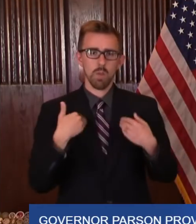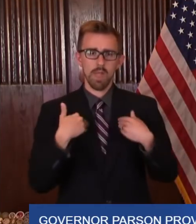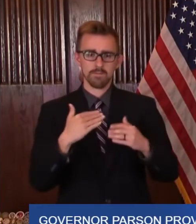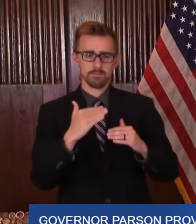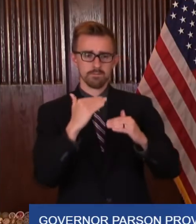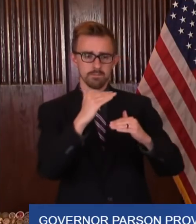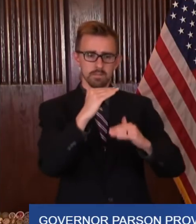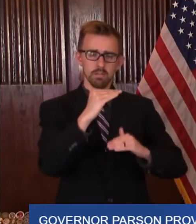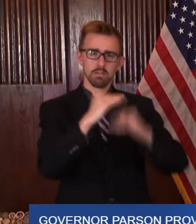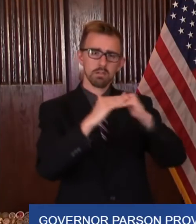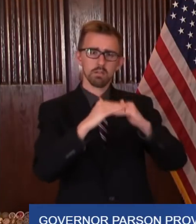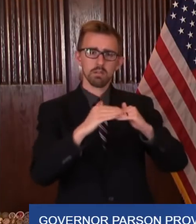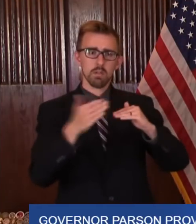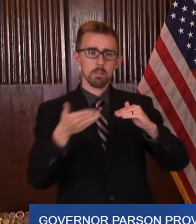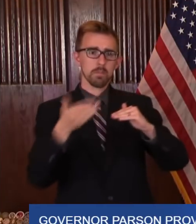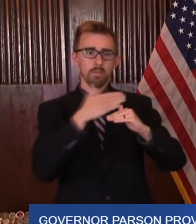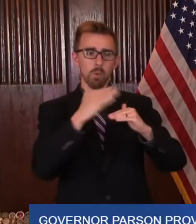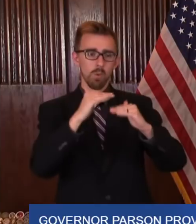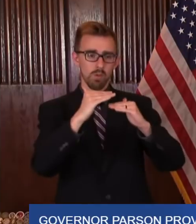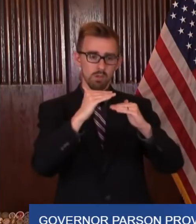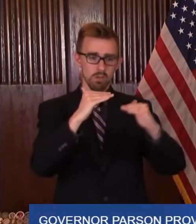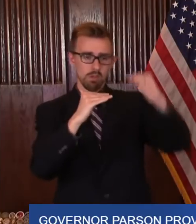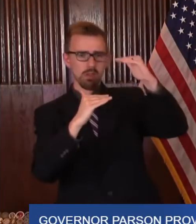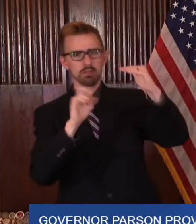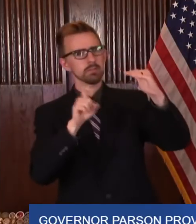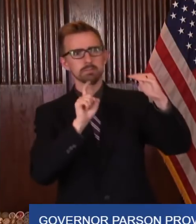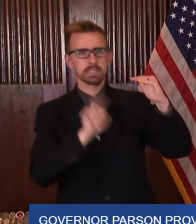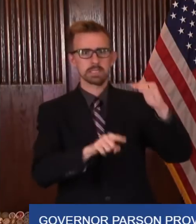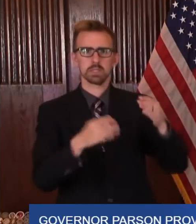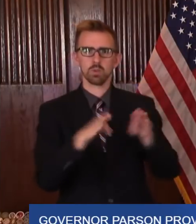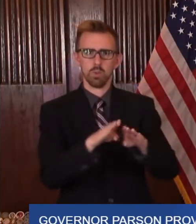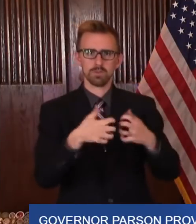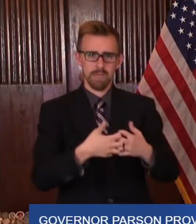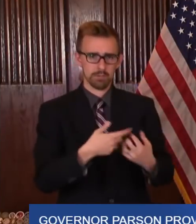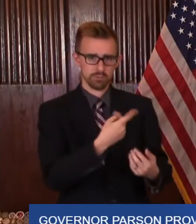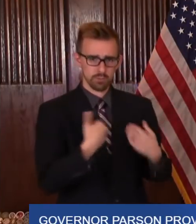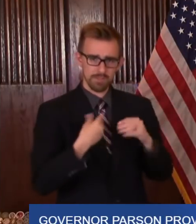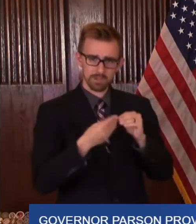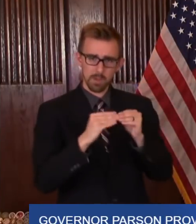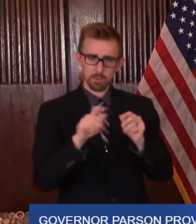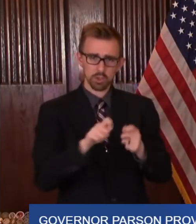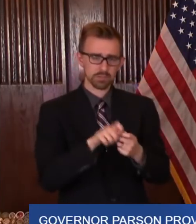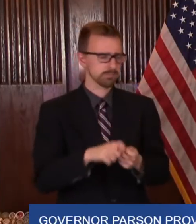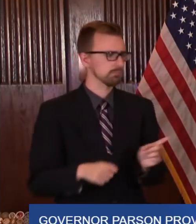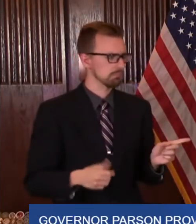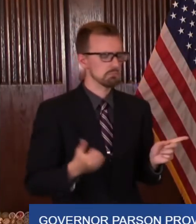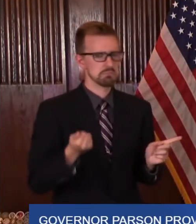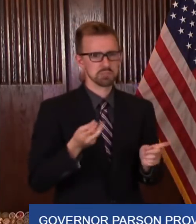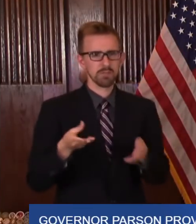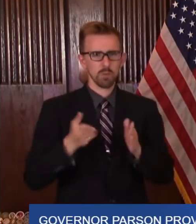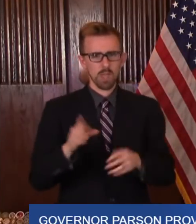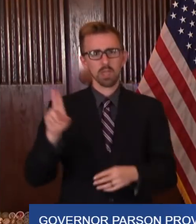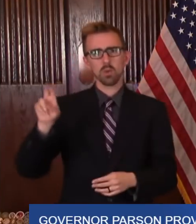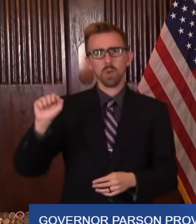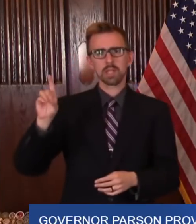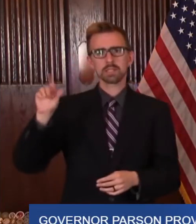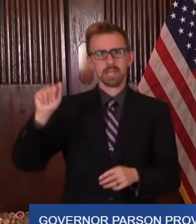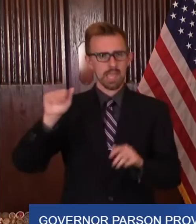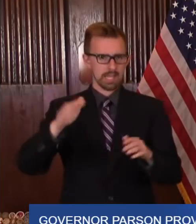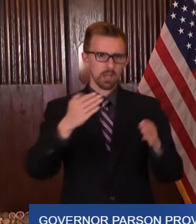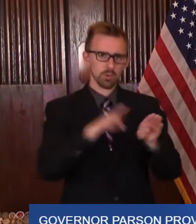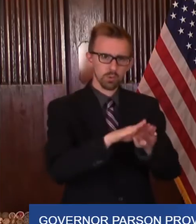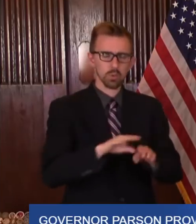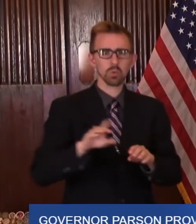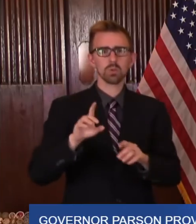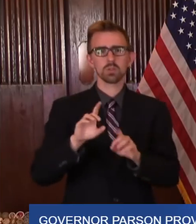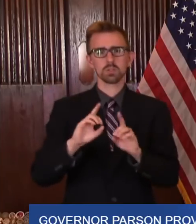threshold of confirmed cases before the state will order a plant to shut down? Well, there's a number of ways it could be shut down. I mean, the USDA could shut it down, the Department